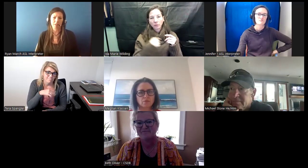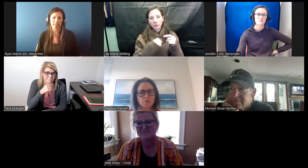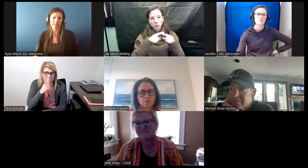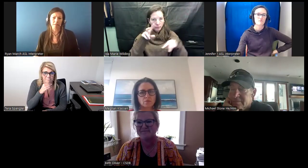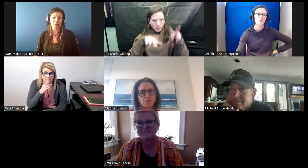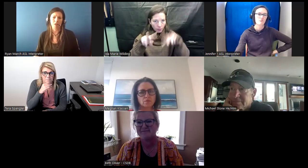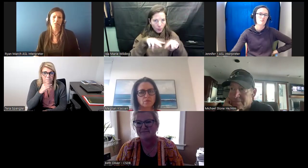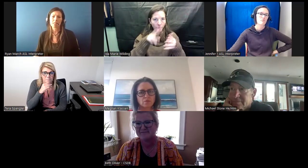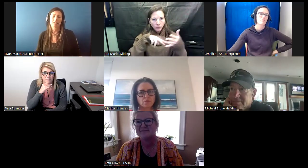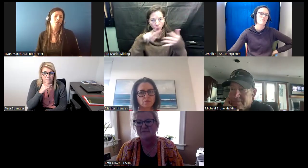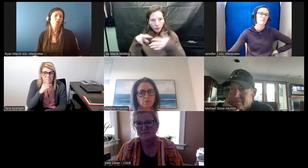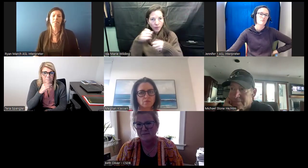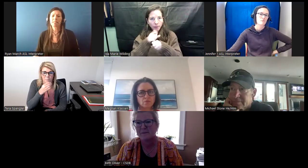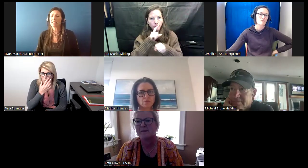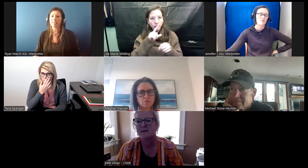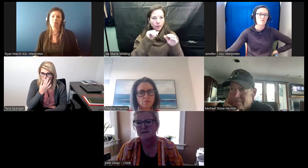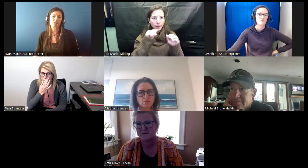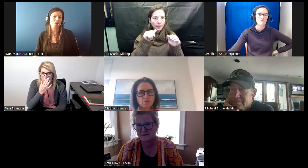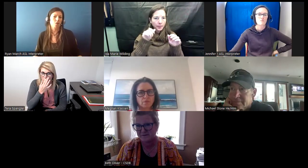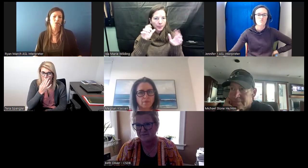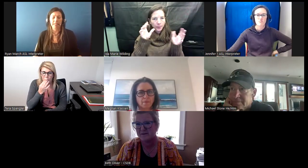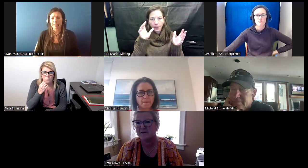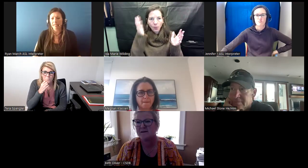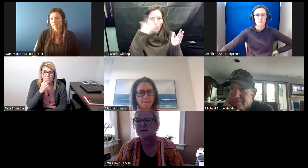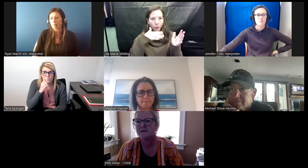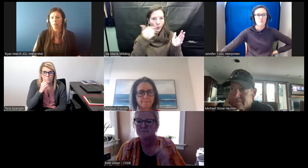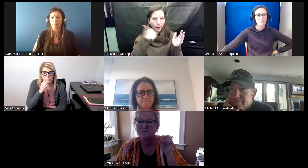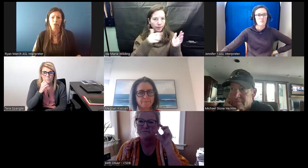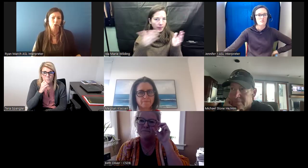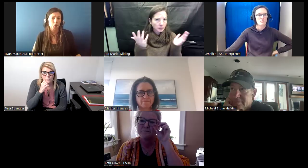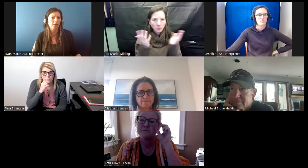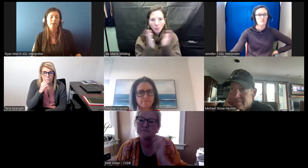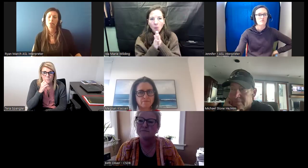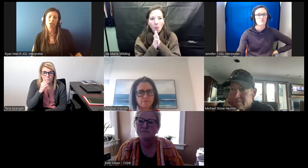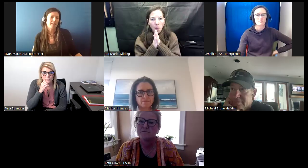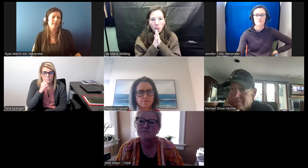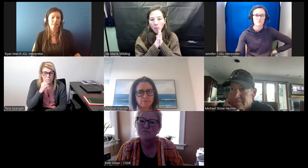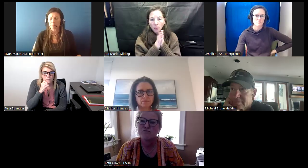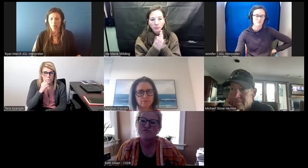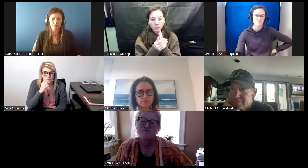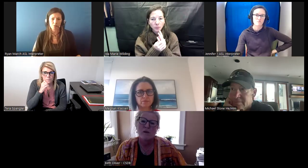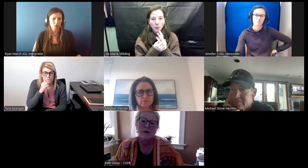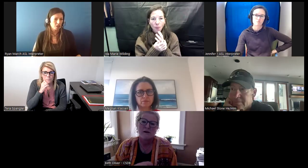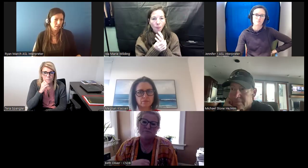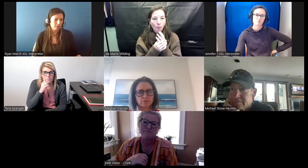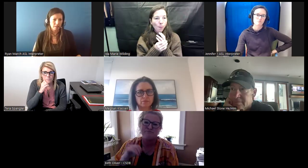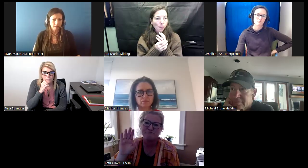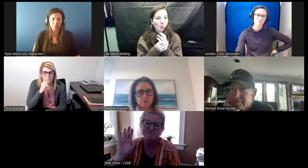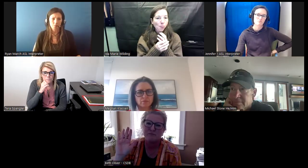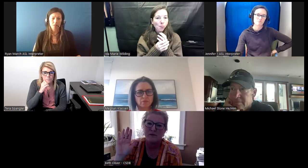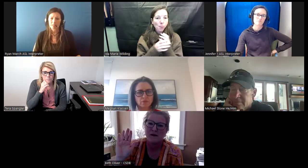so it'll be your second time tomorrow. So just needing someone to oversee, maybe review, checking that something wasn't